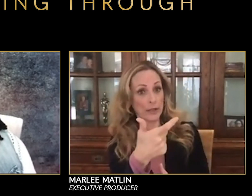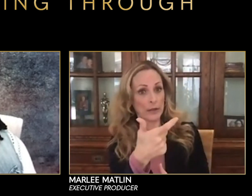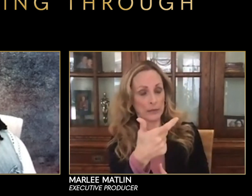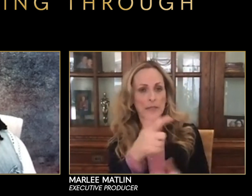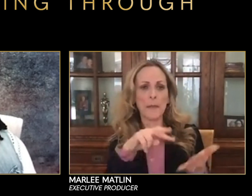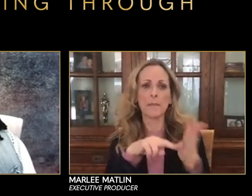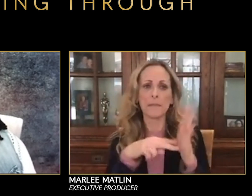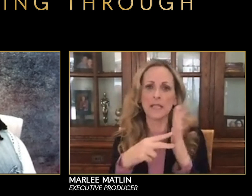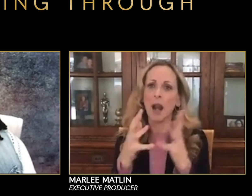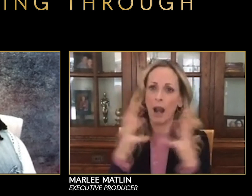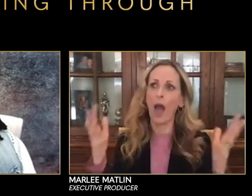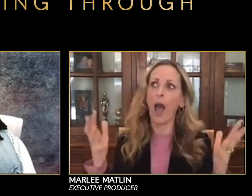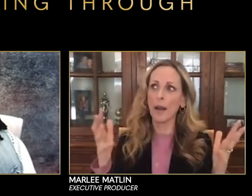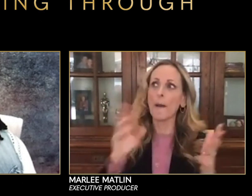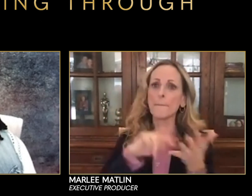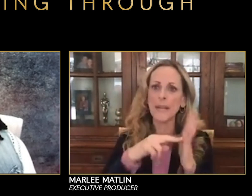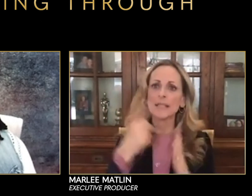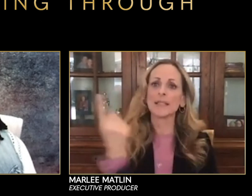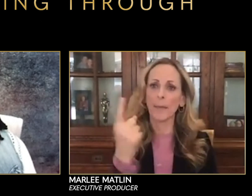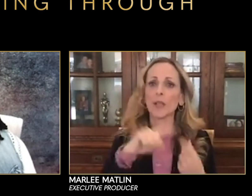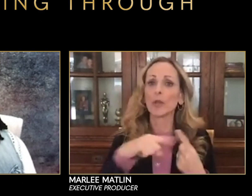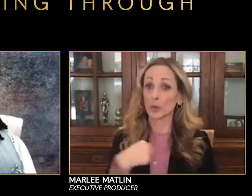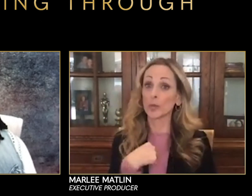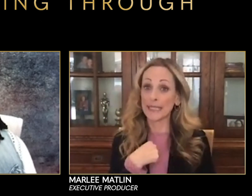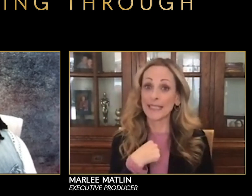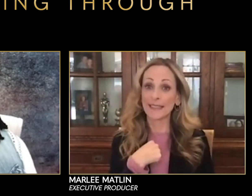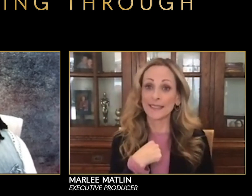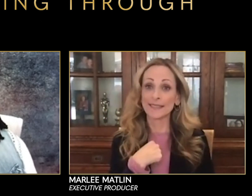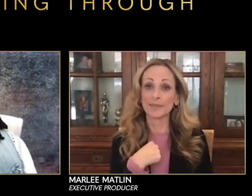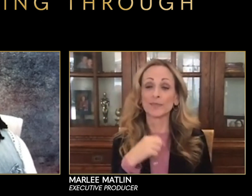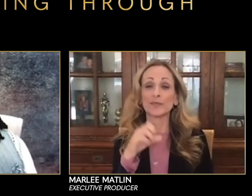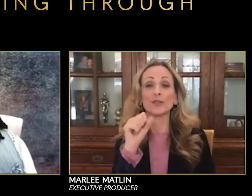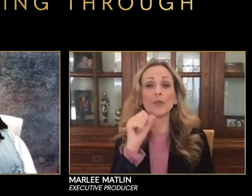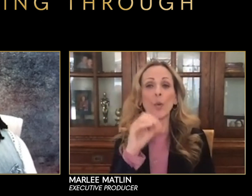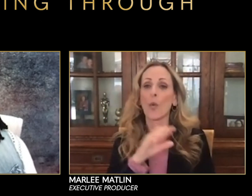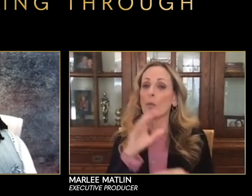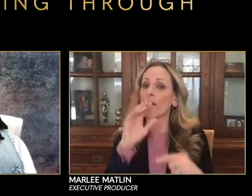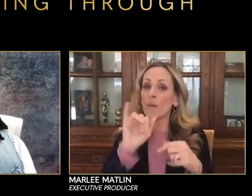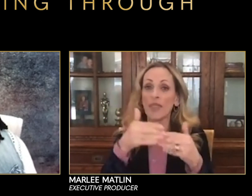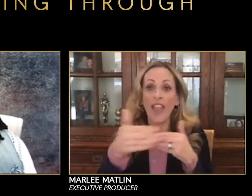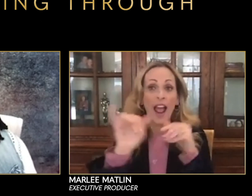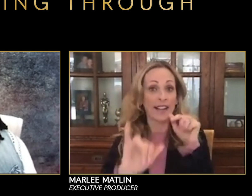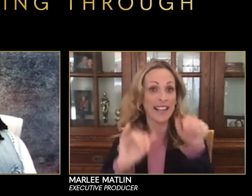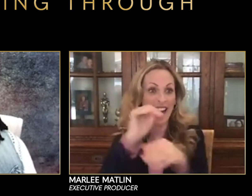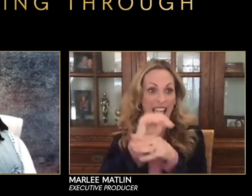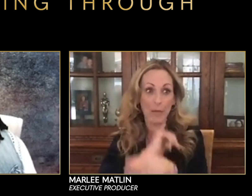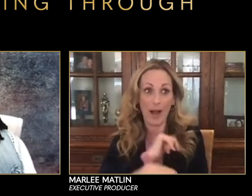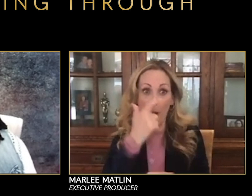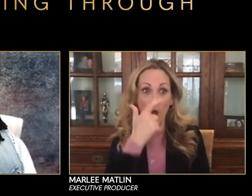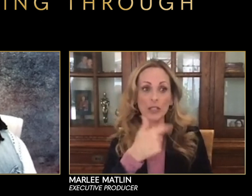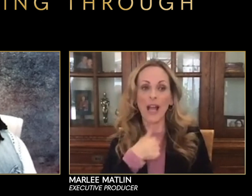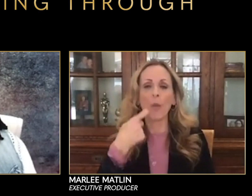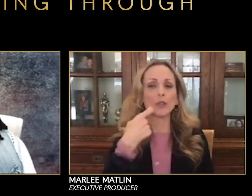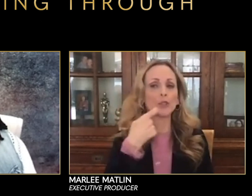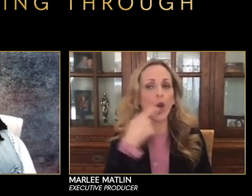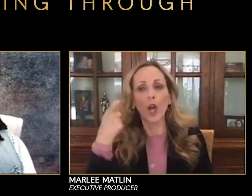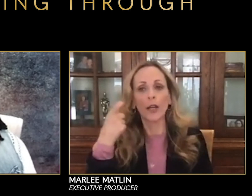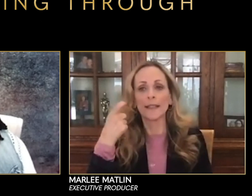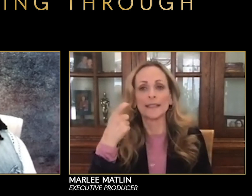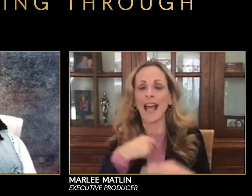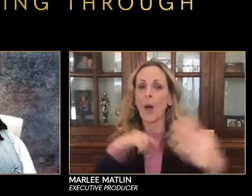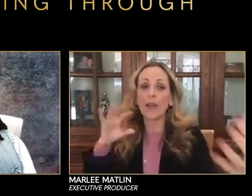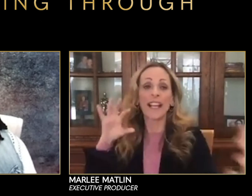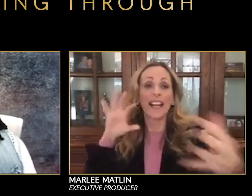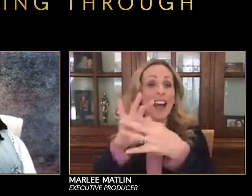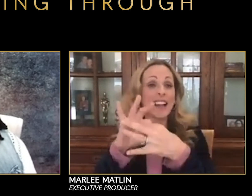what really excites me about it, I mean, if something excites me like that, it means that I need to pay more attention to it. And from the moment that I saw the